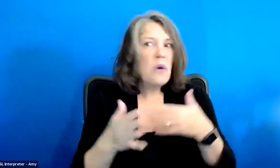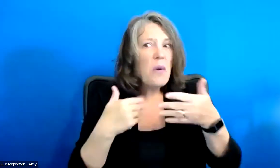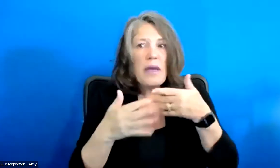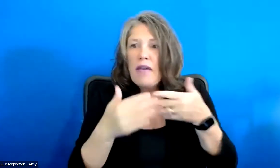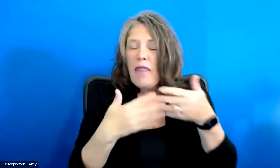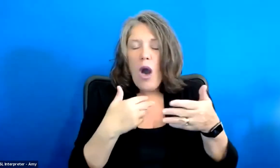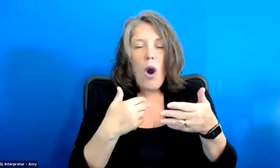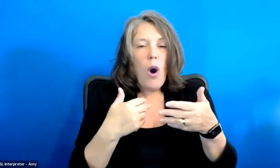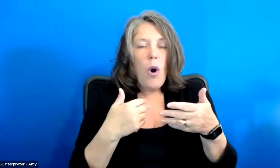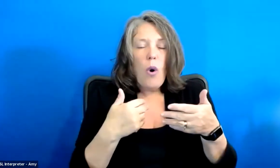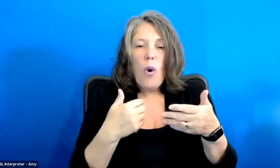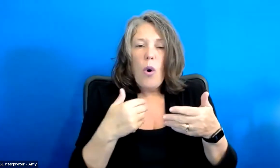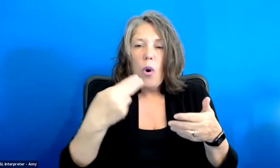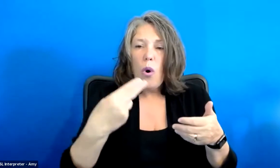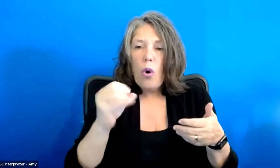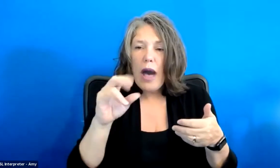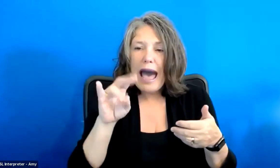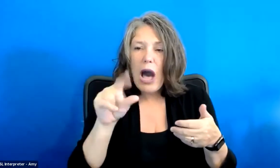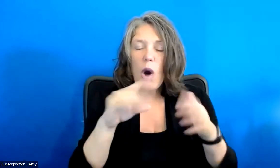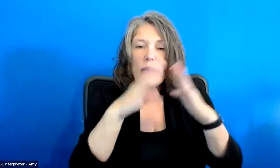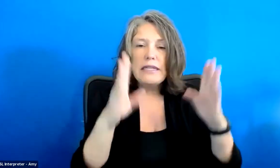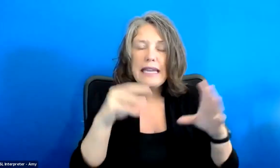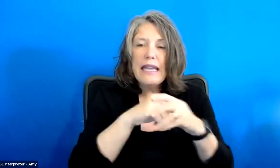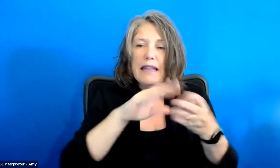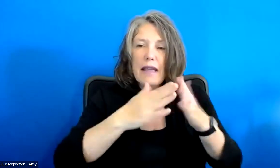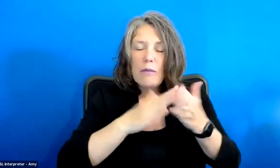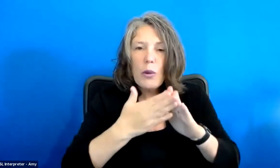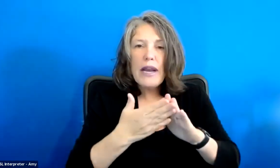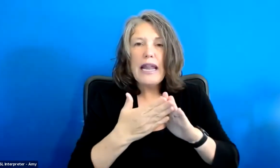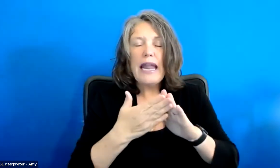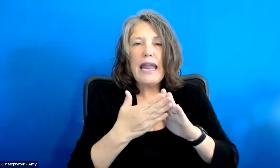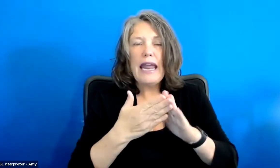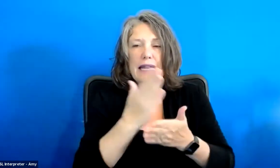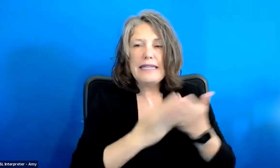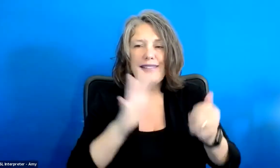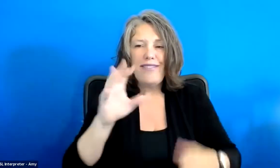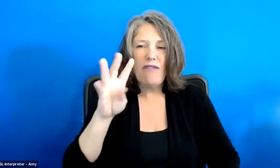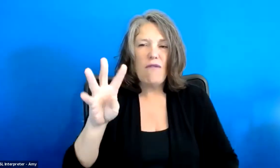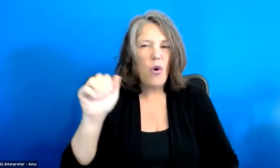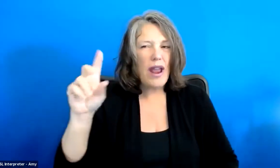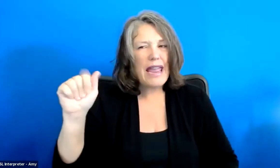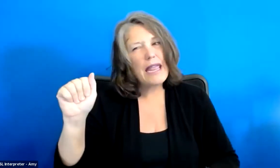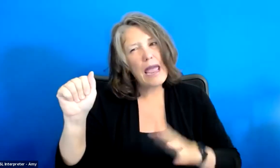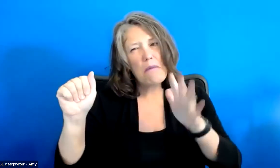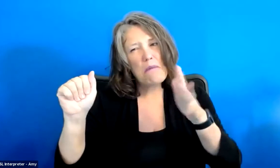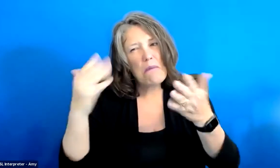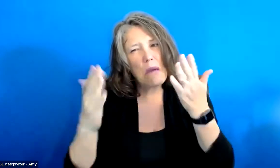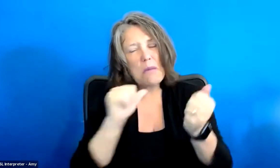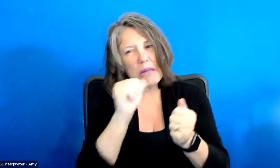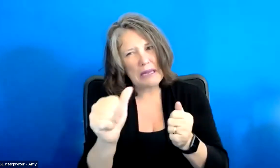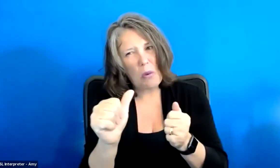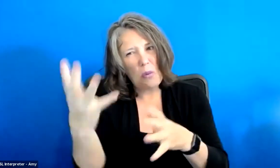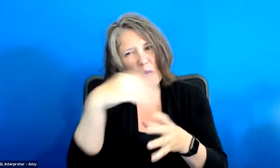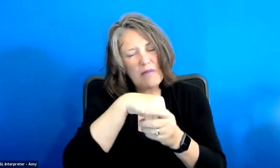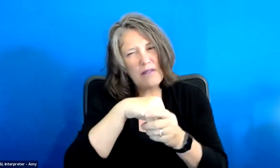though housing in the community, Section 504 and ADA most likely don't come into